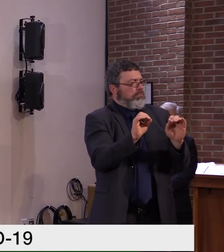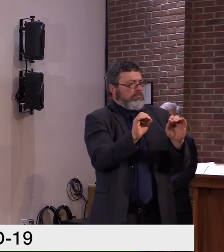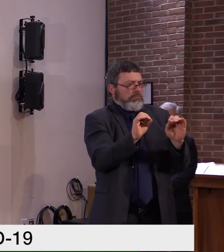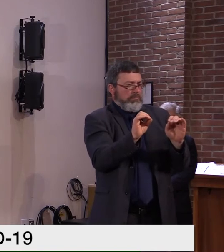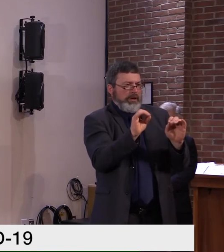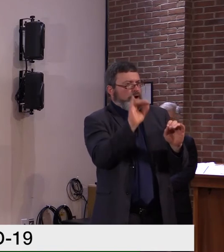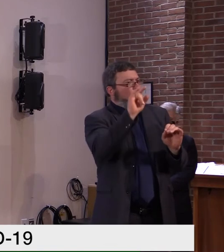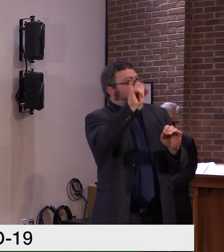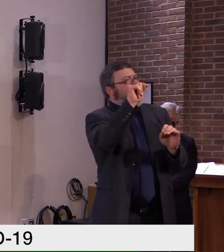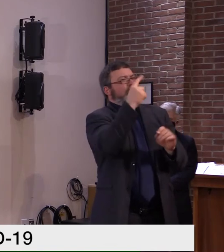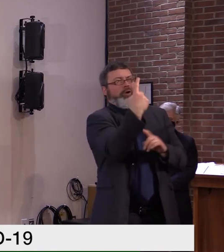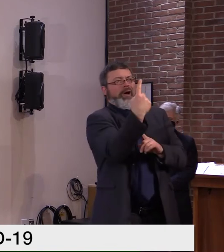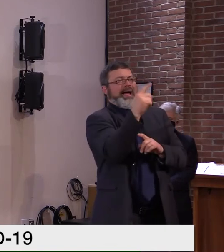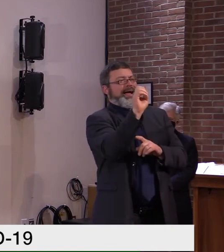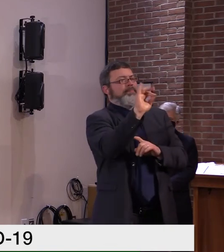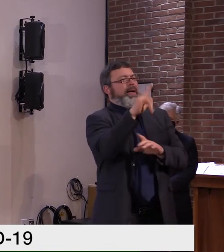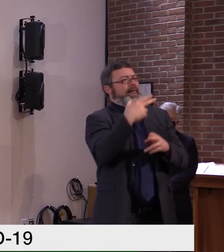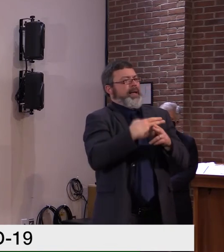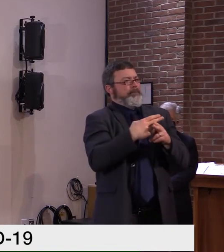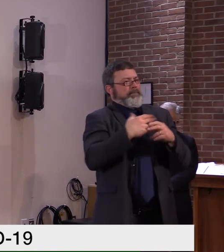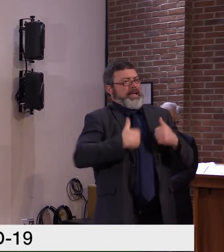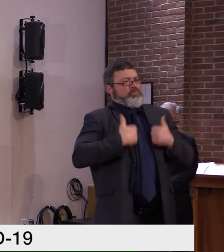on the secretary's earlier comments,